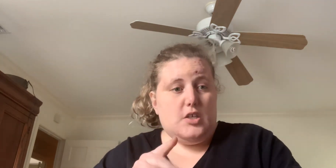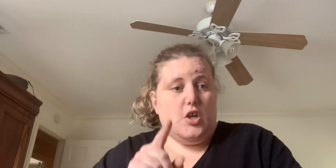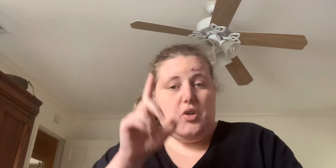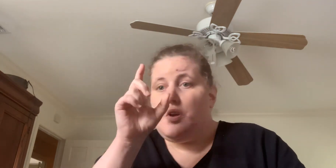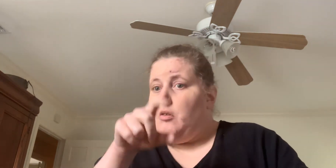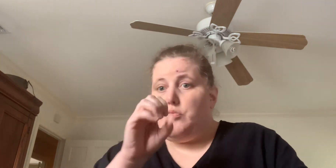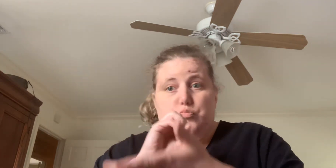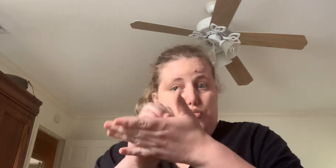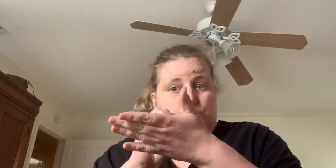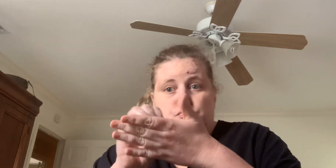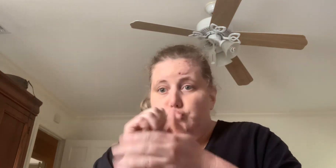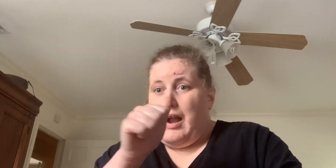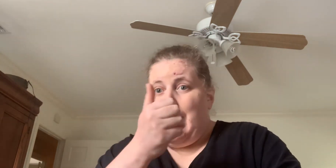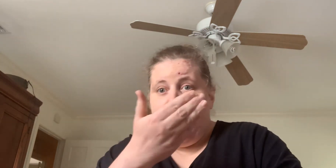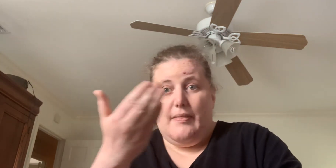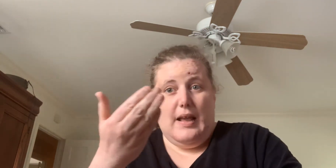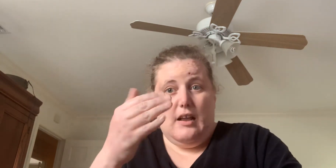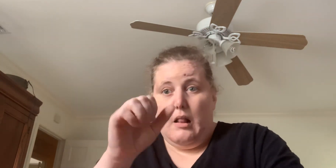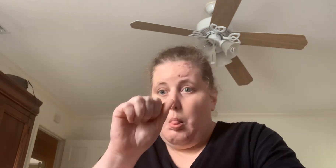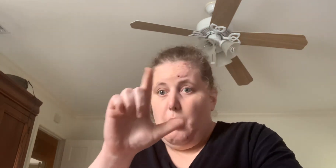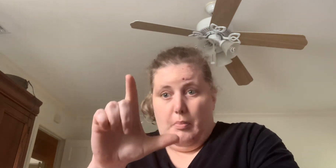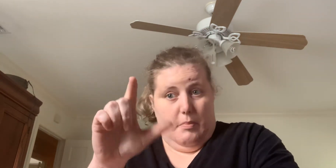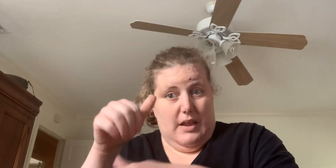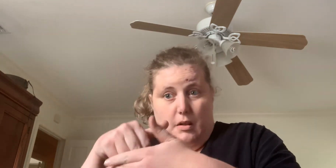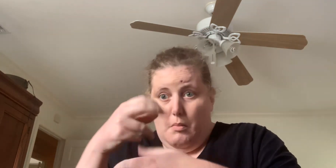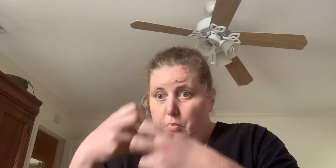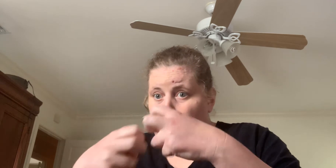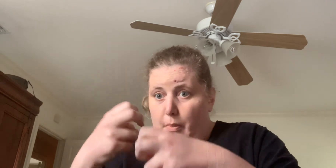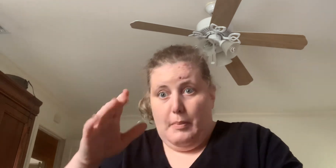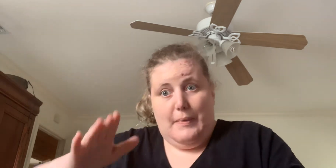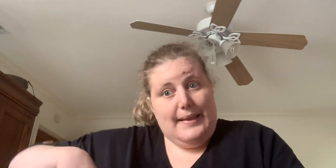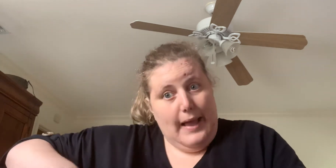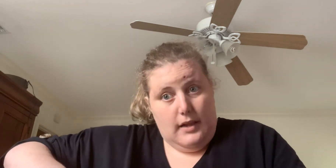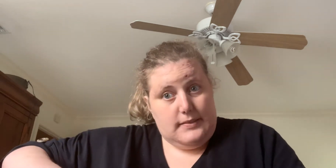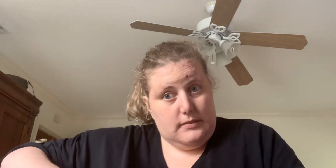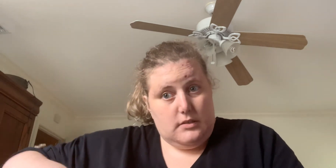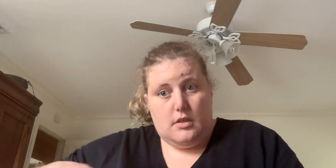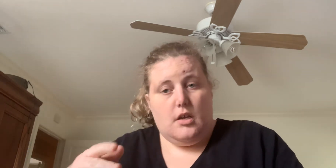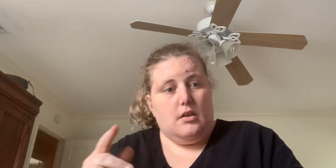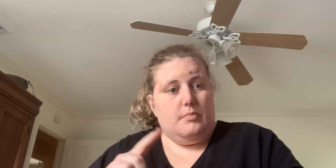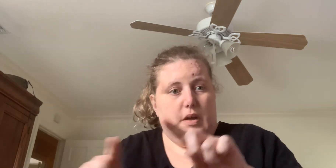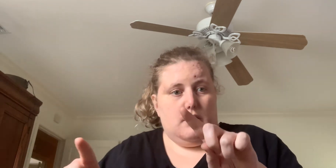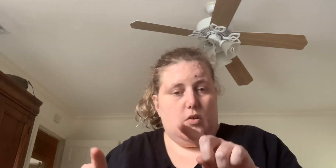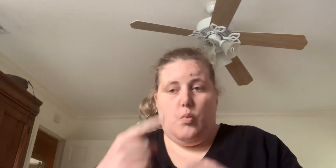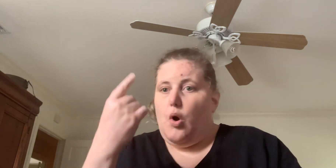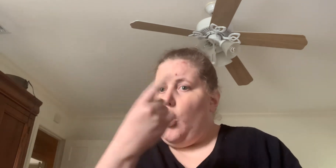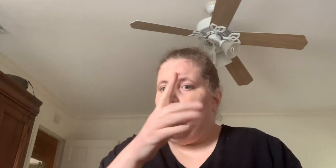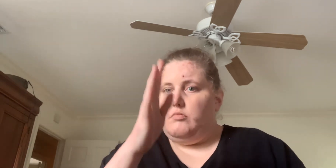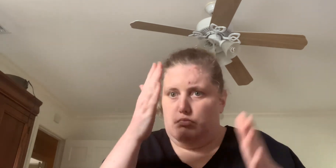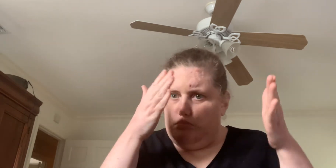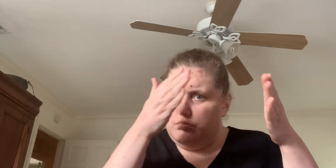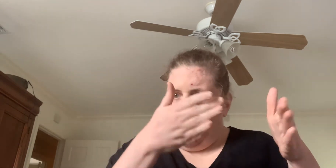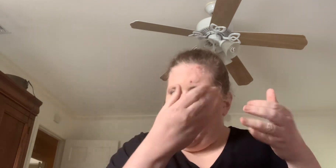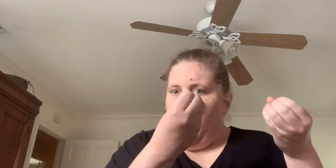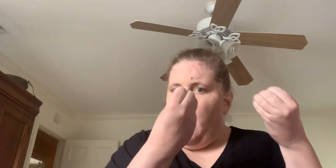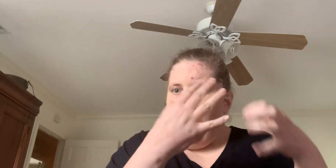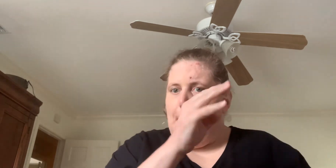about aluminum in our problem. So don't let that one throw you off. We're only concerned with how many moles of oxygen we start off